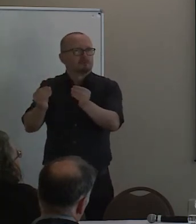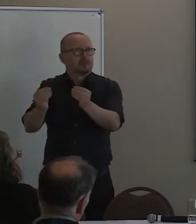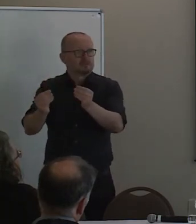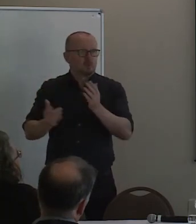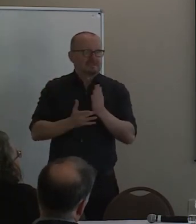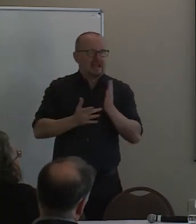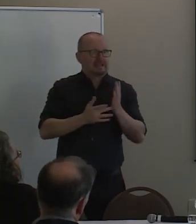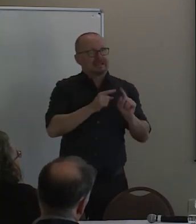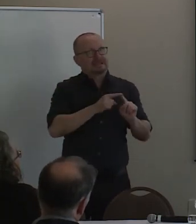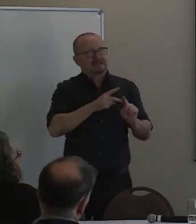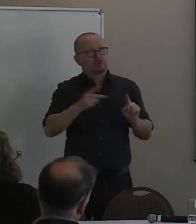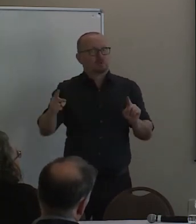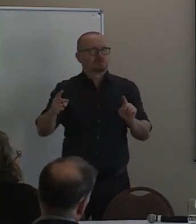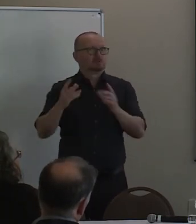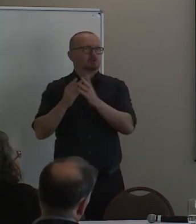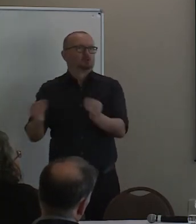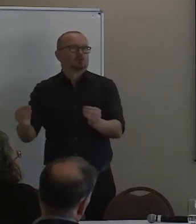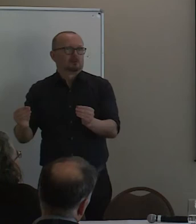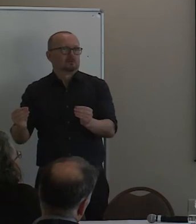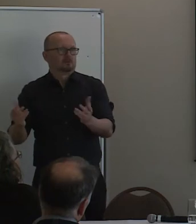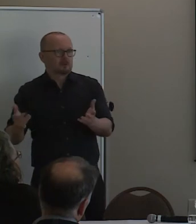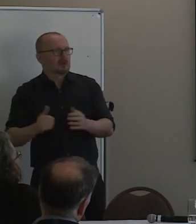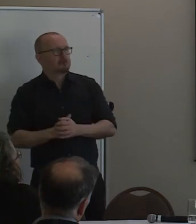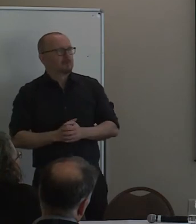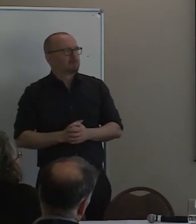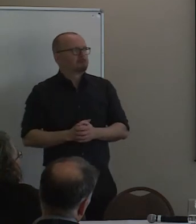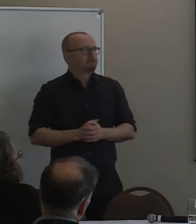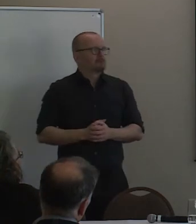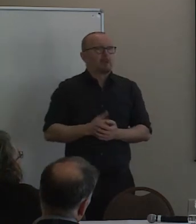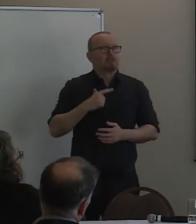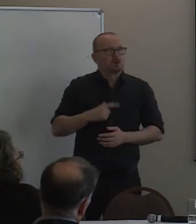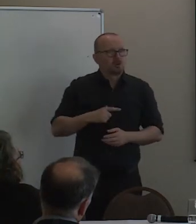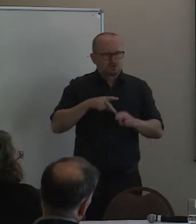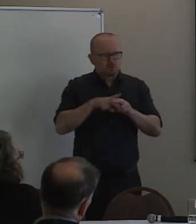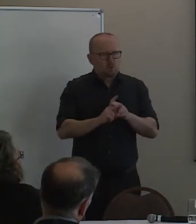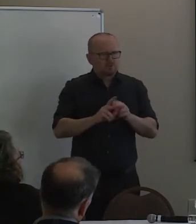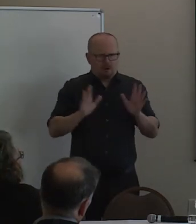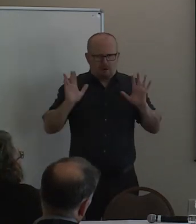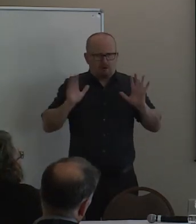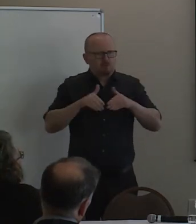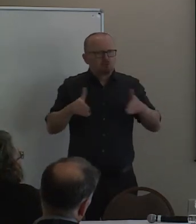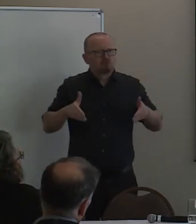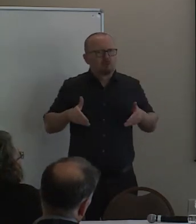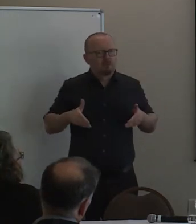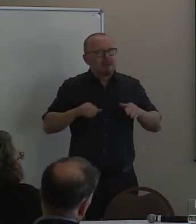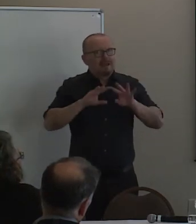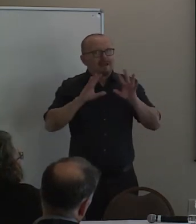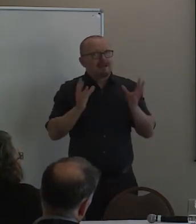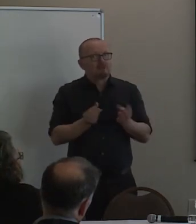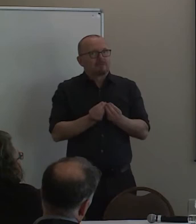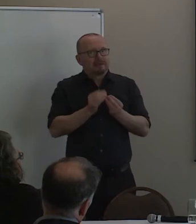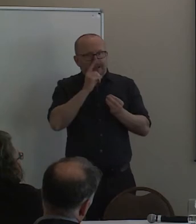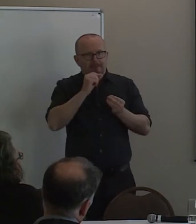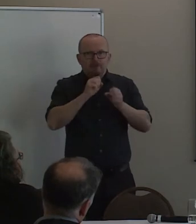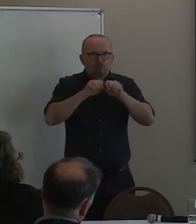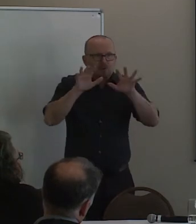our problems because any tech tools and solutions are inherently neutral. everything can be computed, so represented as